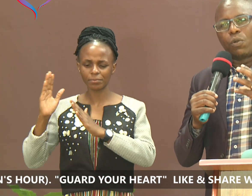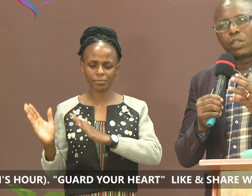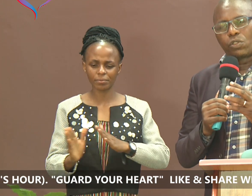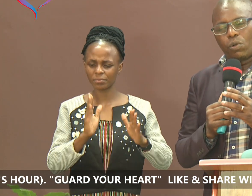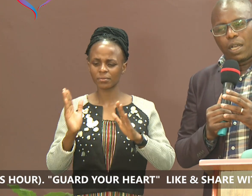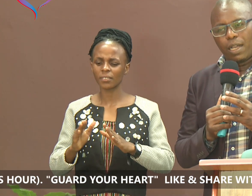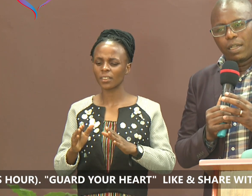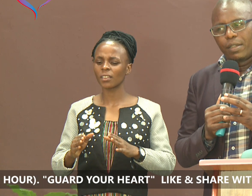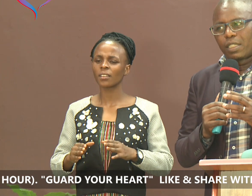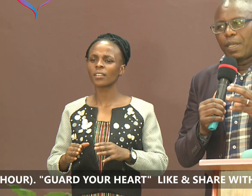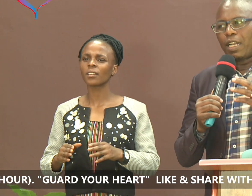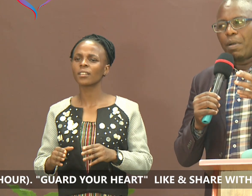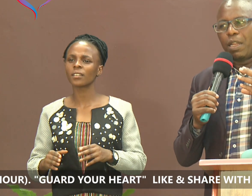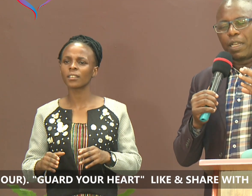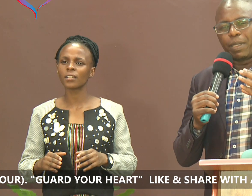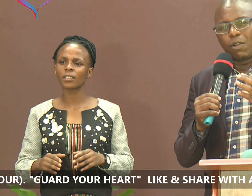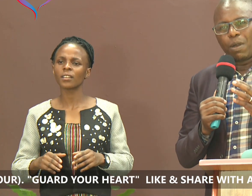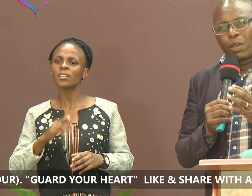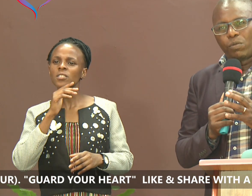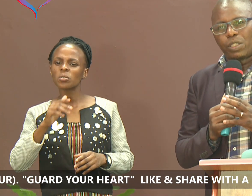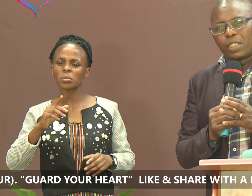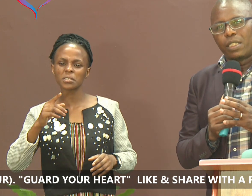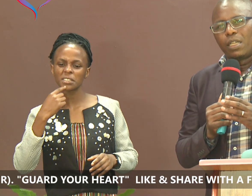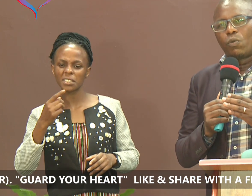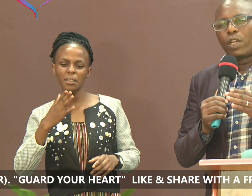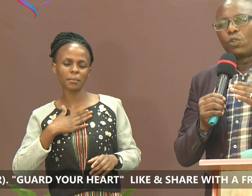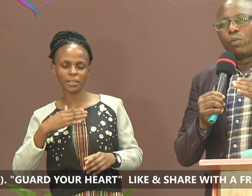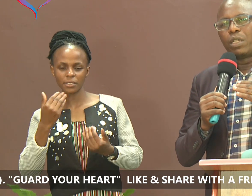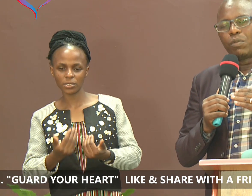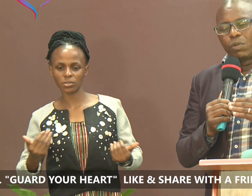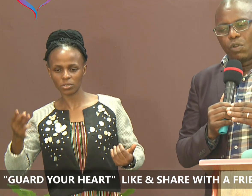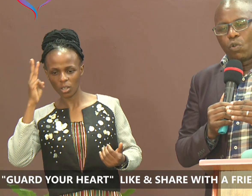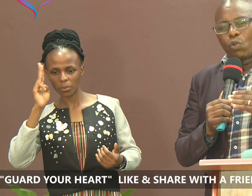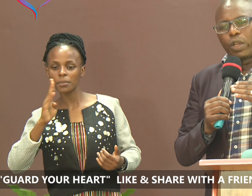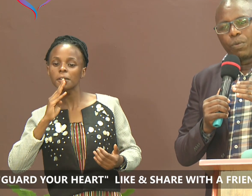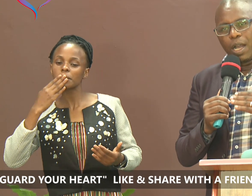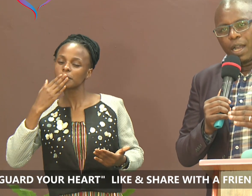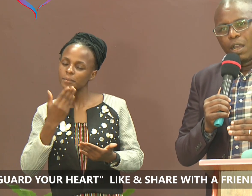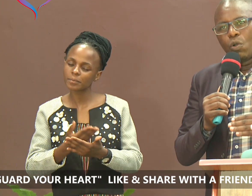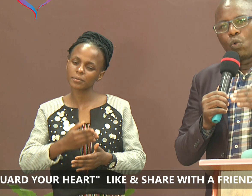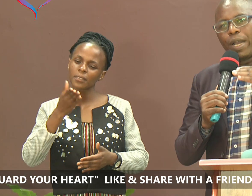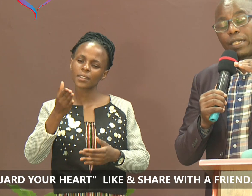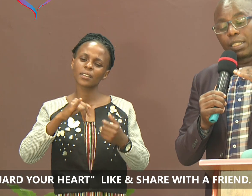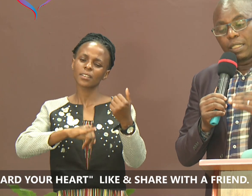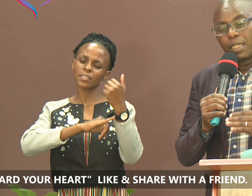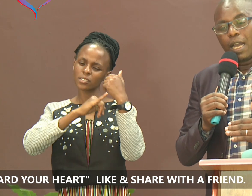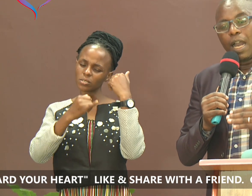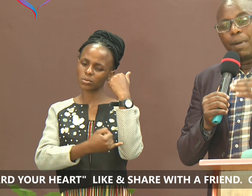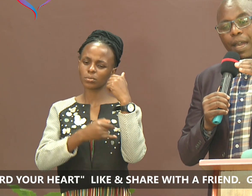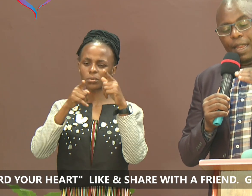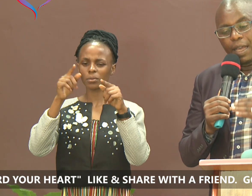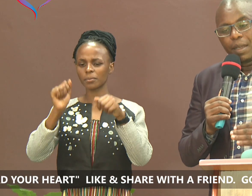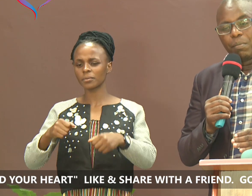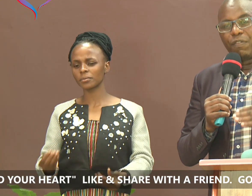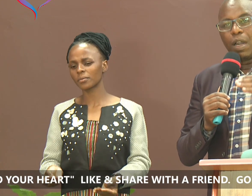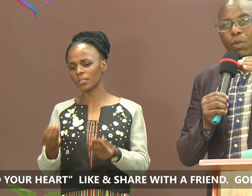Sibi akwesoka, sibi agamba bana bangibajia kubaba lunji, wali yomulimu, ogukolebwa, okubanti,